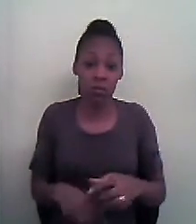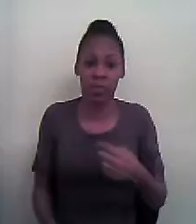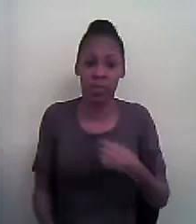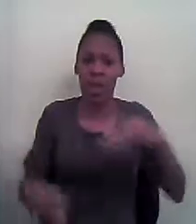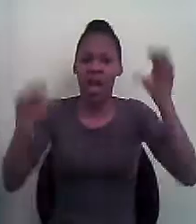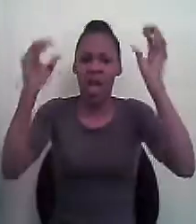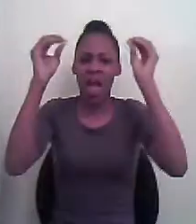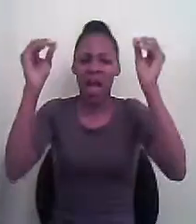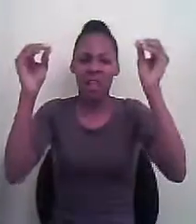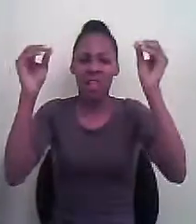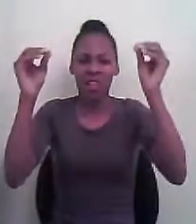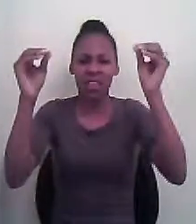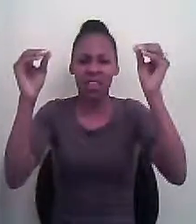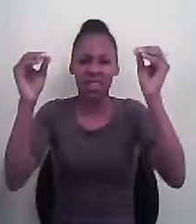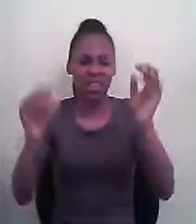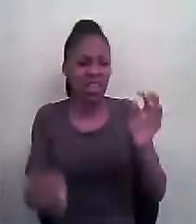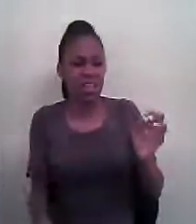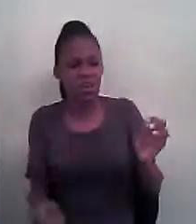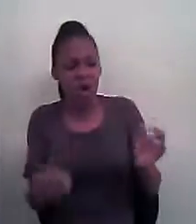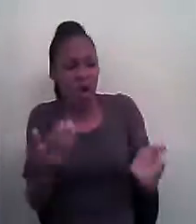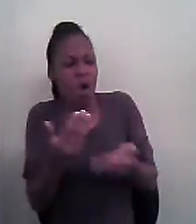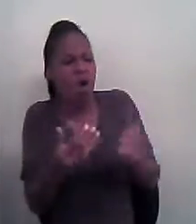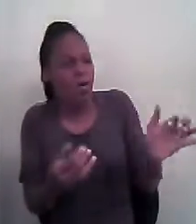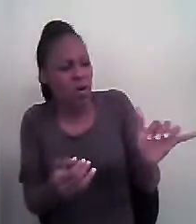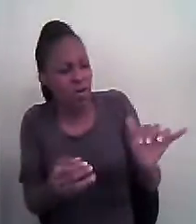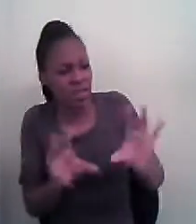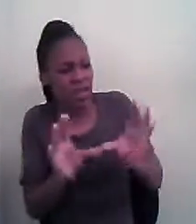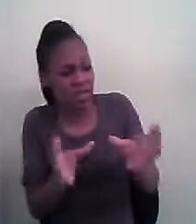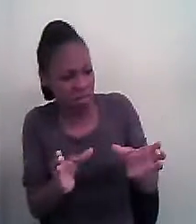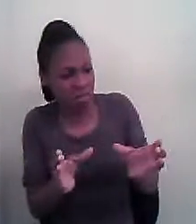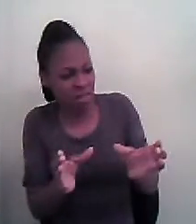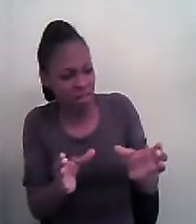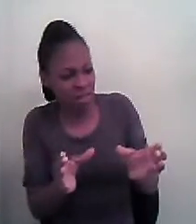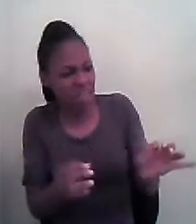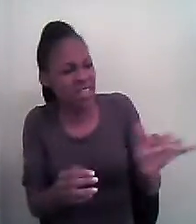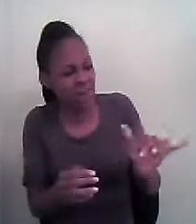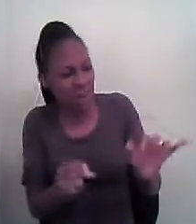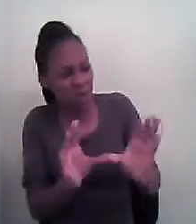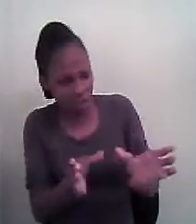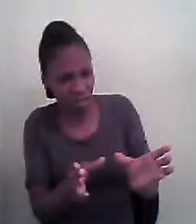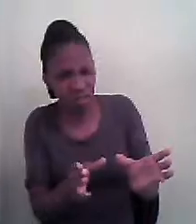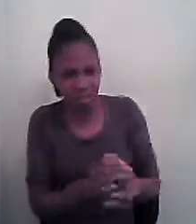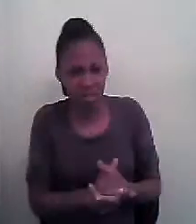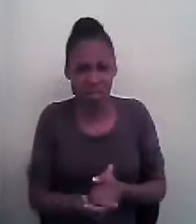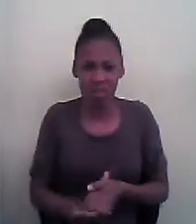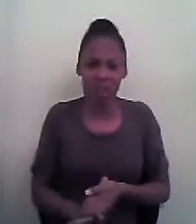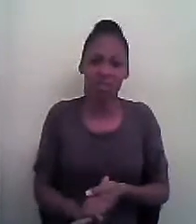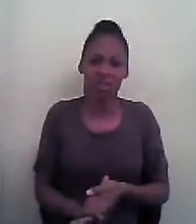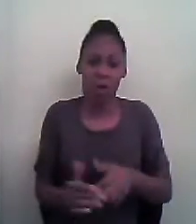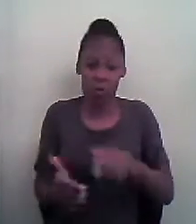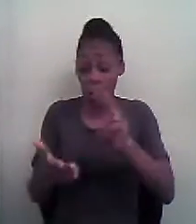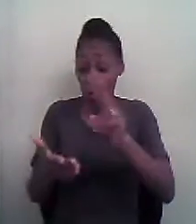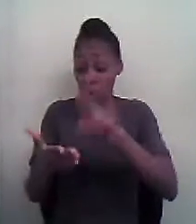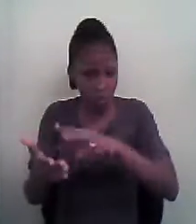reading class, but the needs are very different. So again, the goal is to integrate reading, writing, and research projects in a meaningful way for